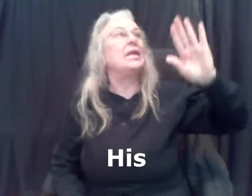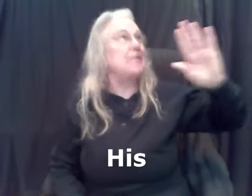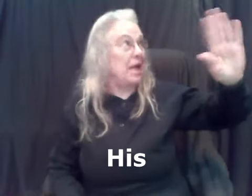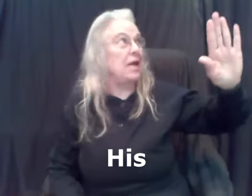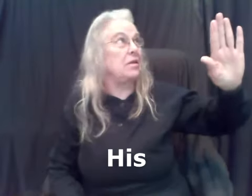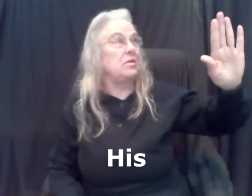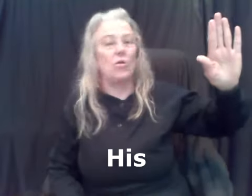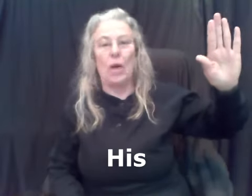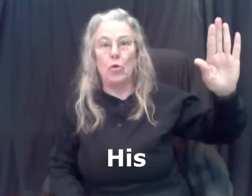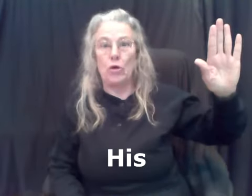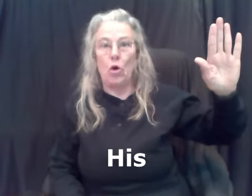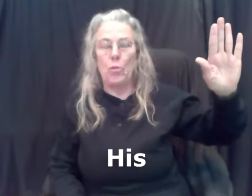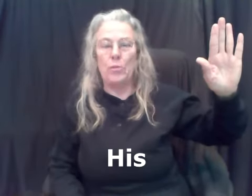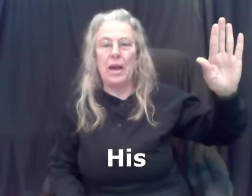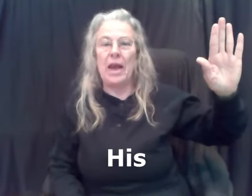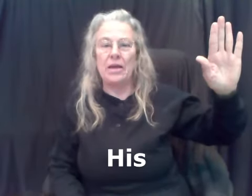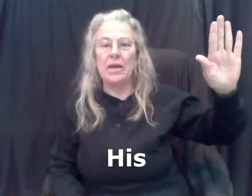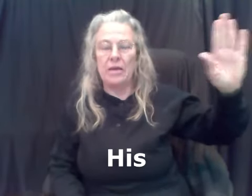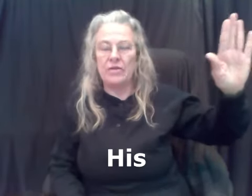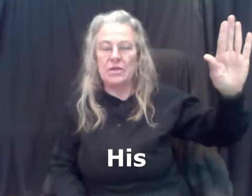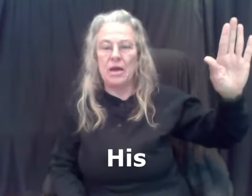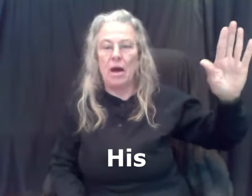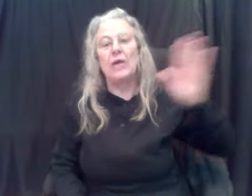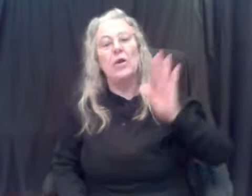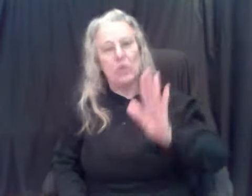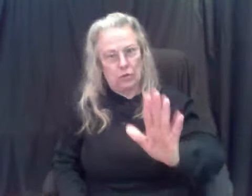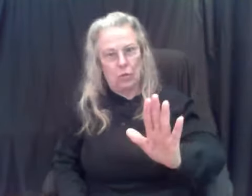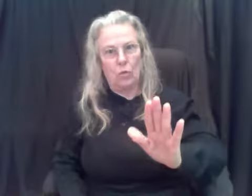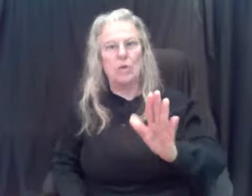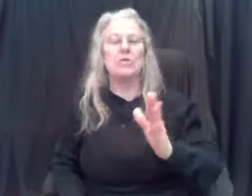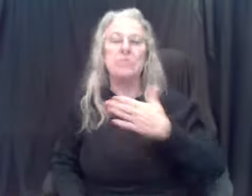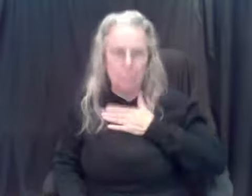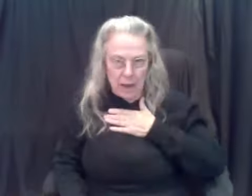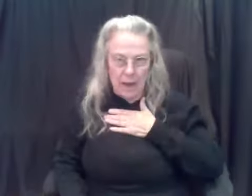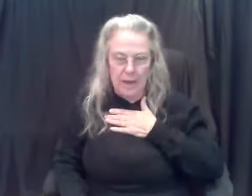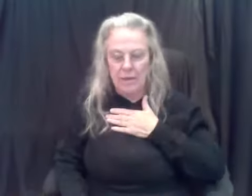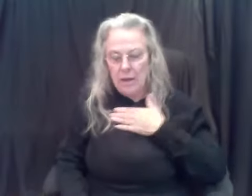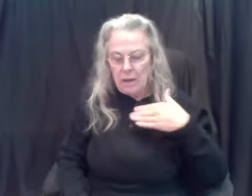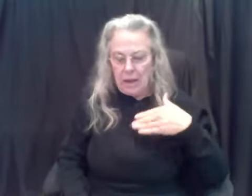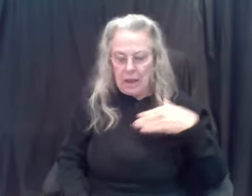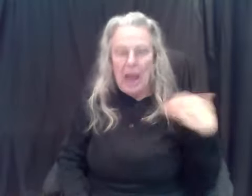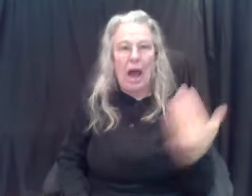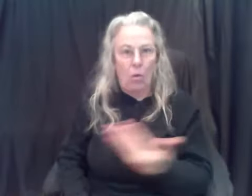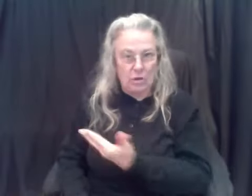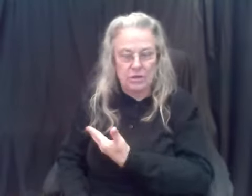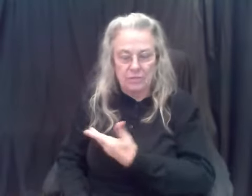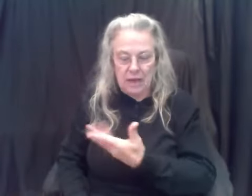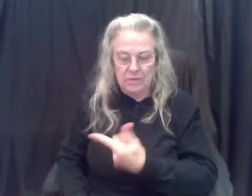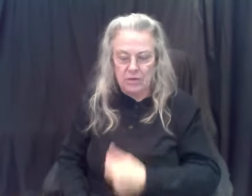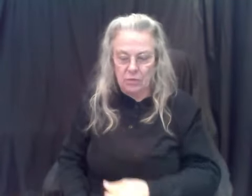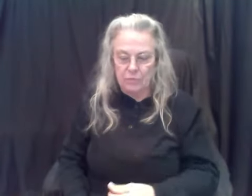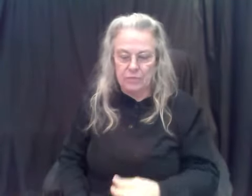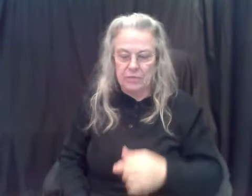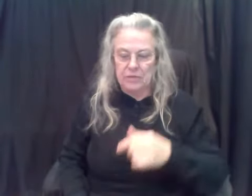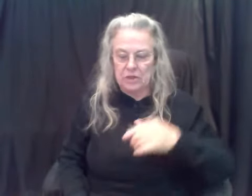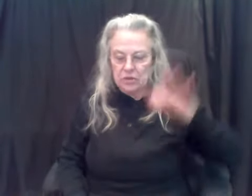his so I'm going to open my hand and give it to God yours mine ours and so just know